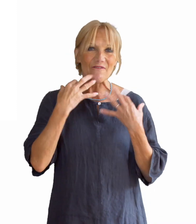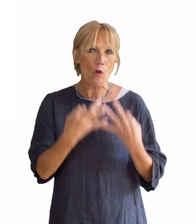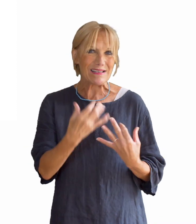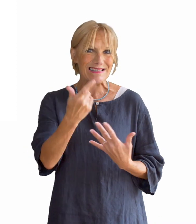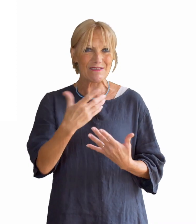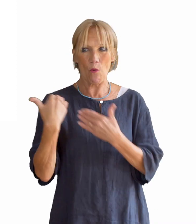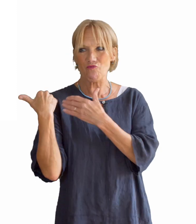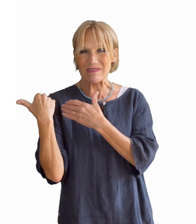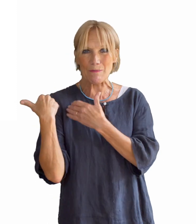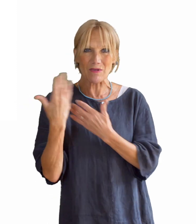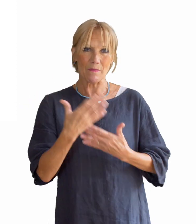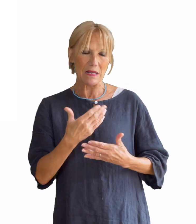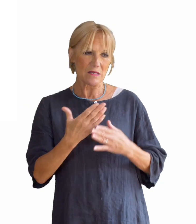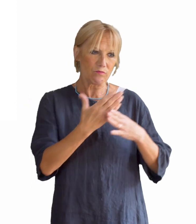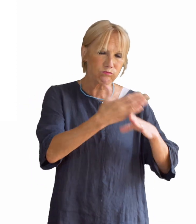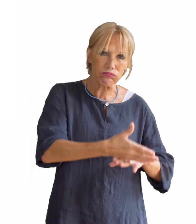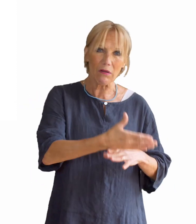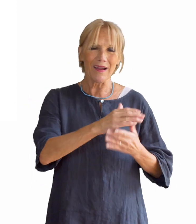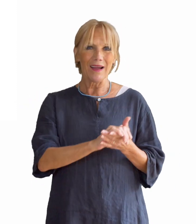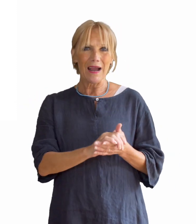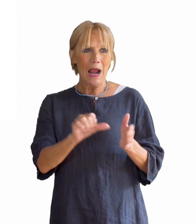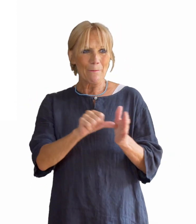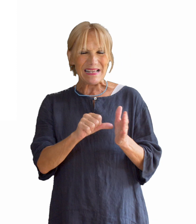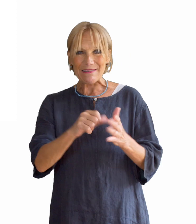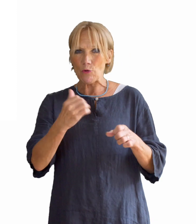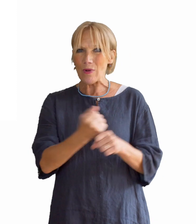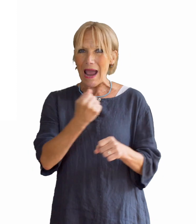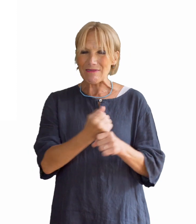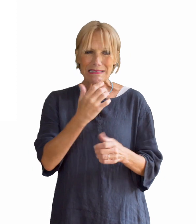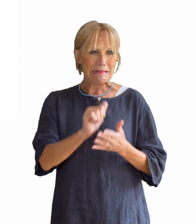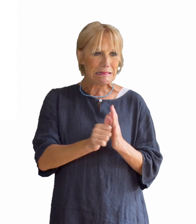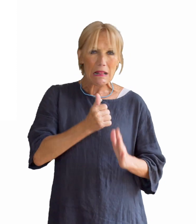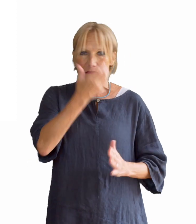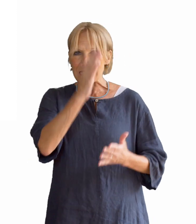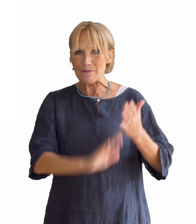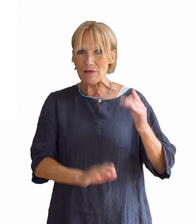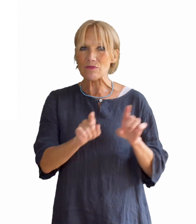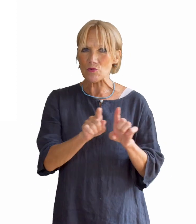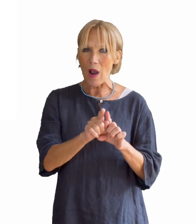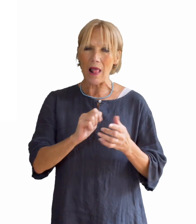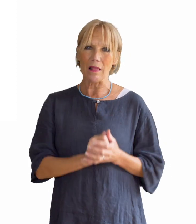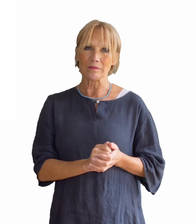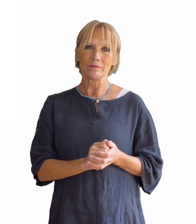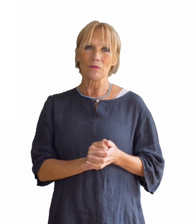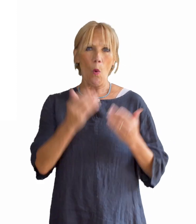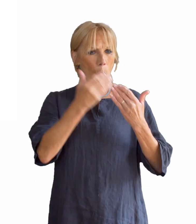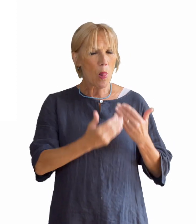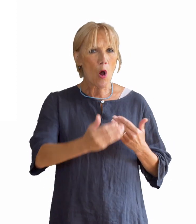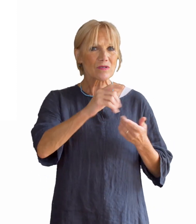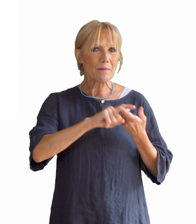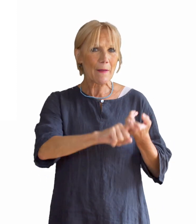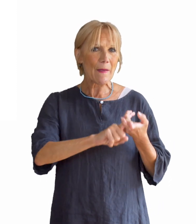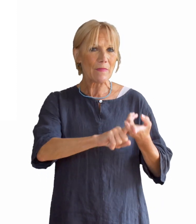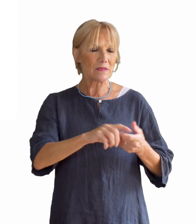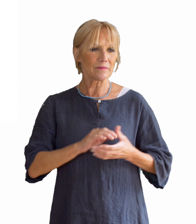responsibility, and it will be hard to guarantee skills and experience, and unfair to demand long-term commitment from them.